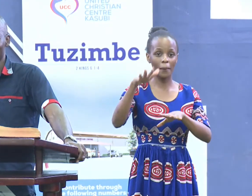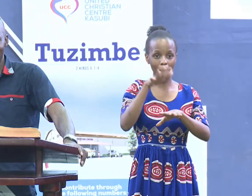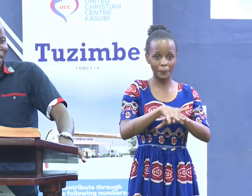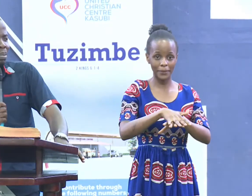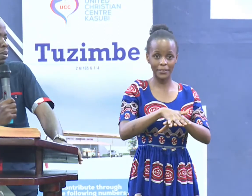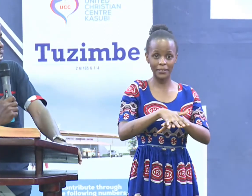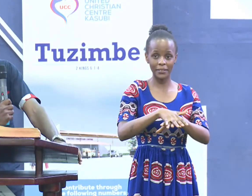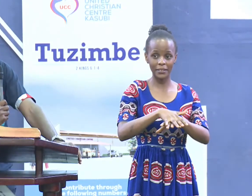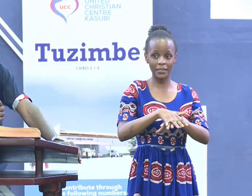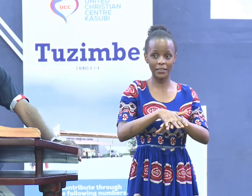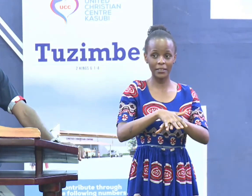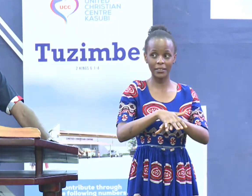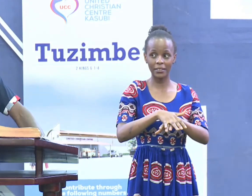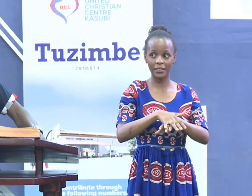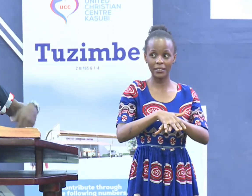scriptures.